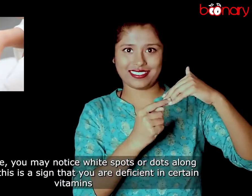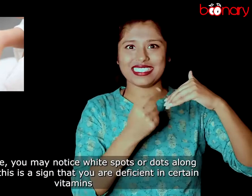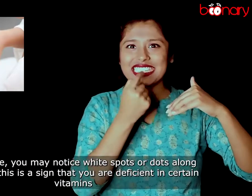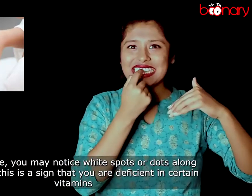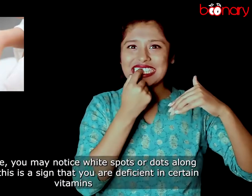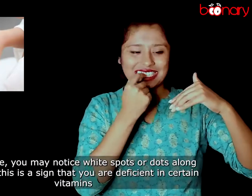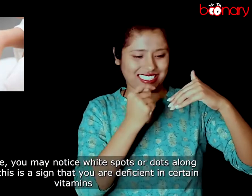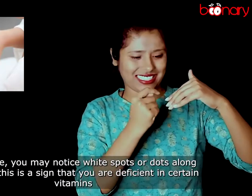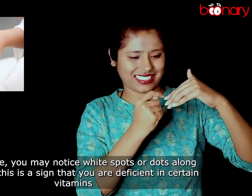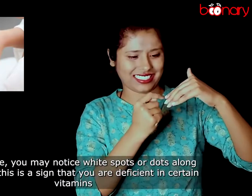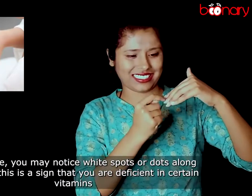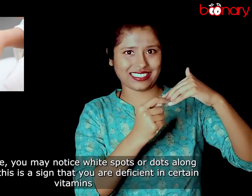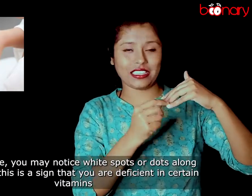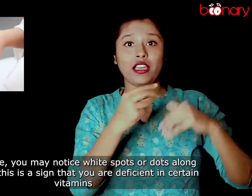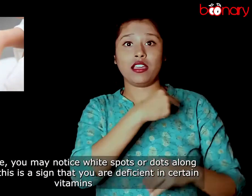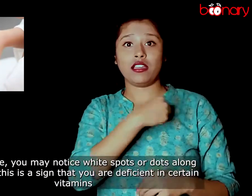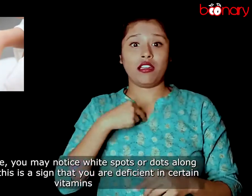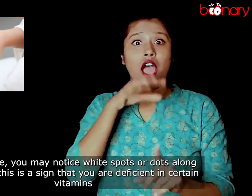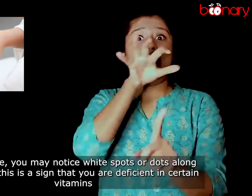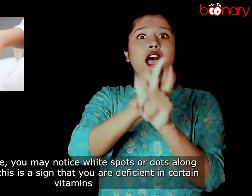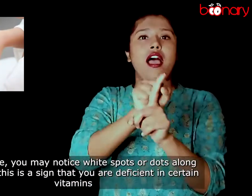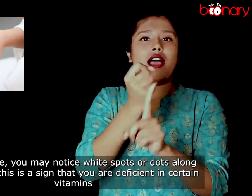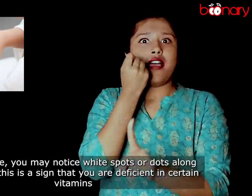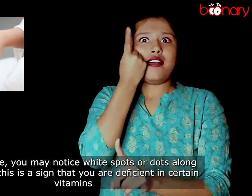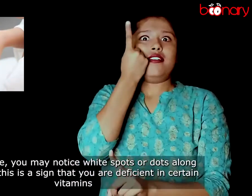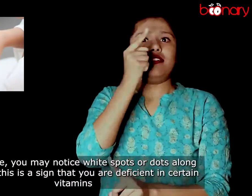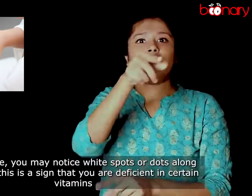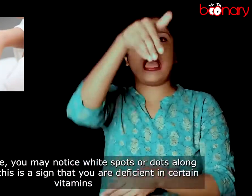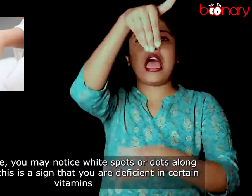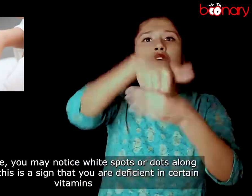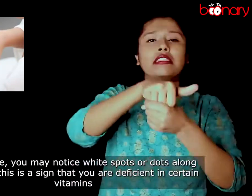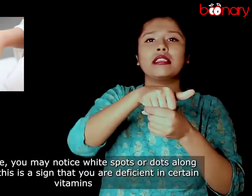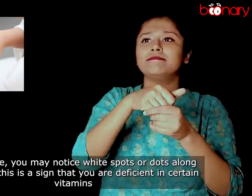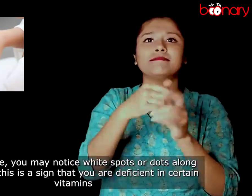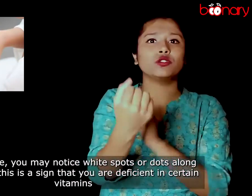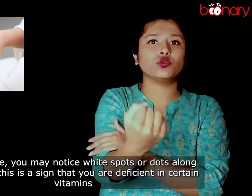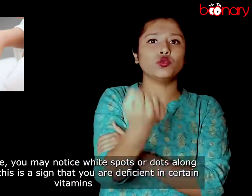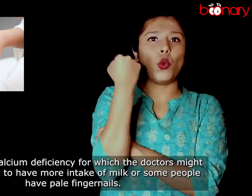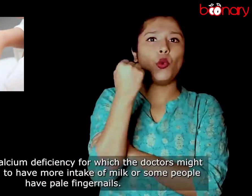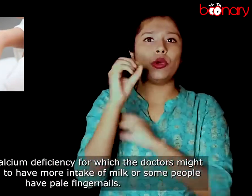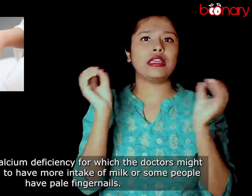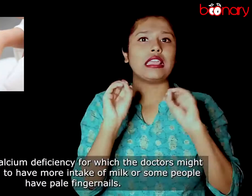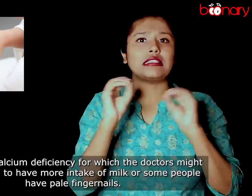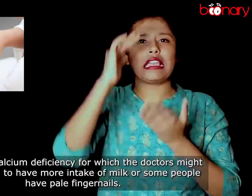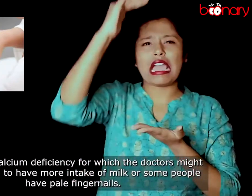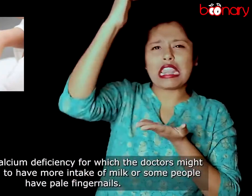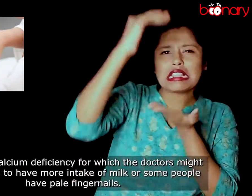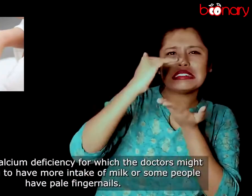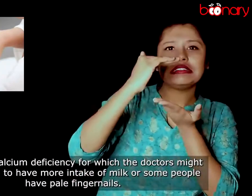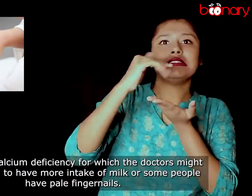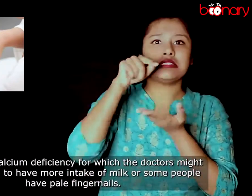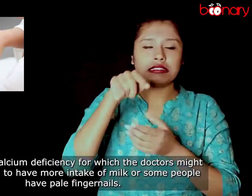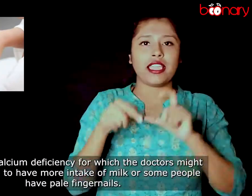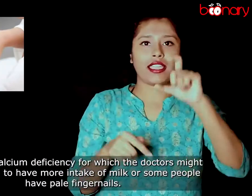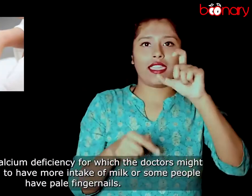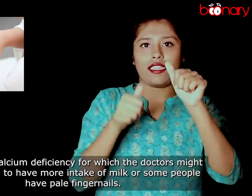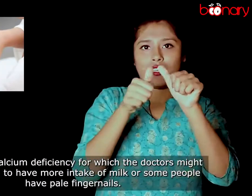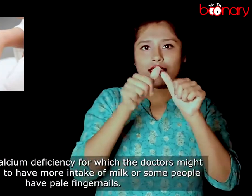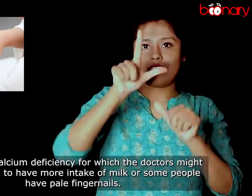nails. This is a sign that you are deficient in certain vitamins, especially calcium deficiency. for